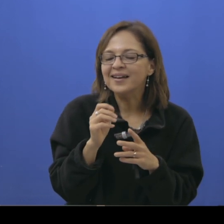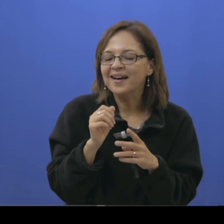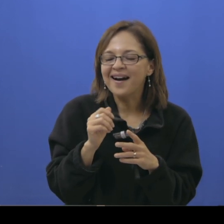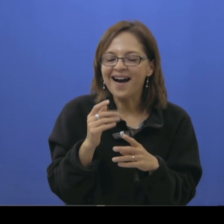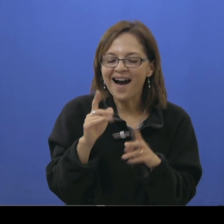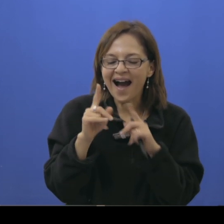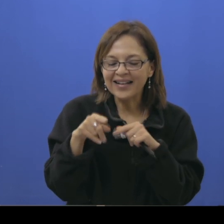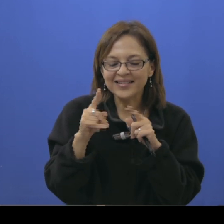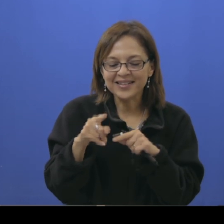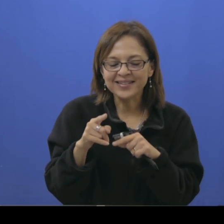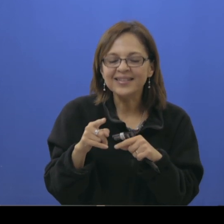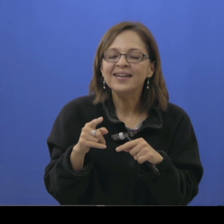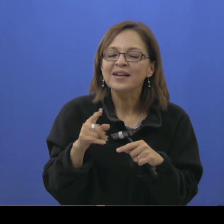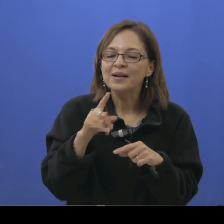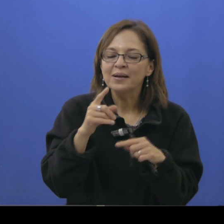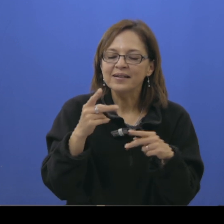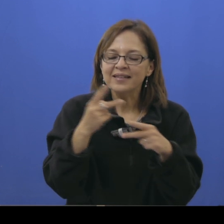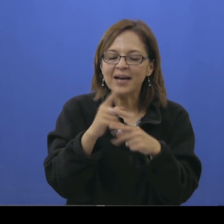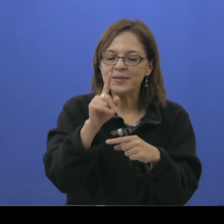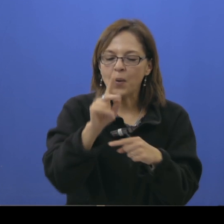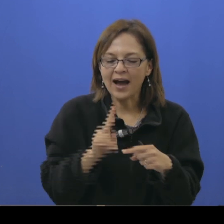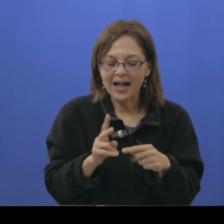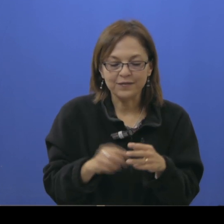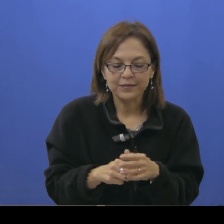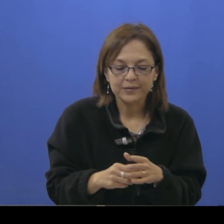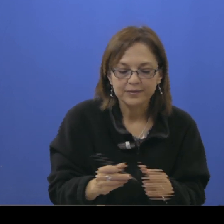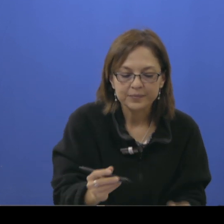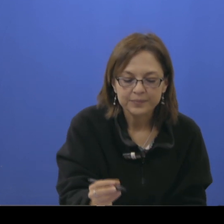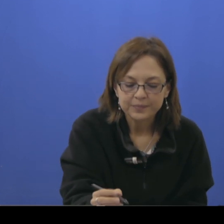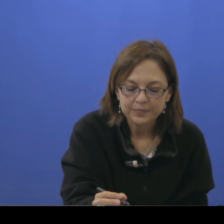previous answers times 1/2.